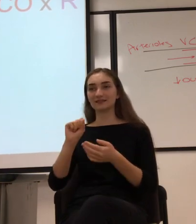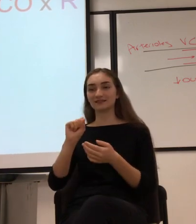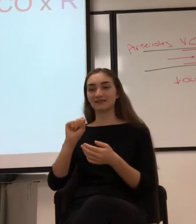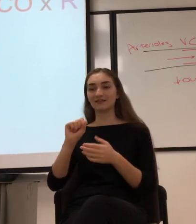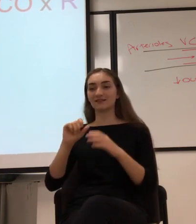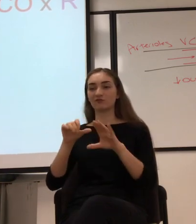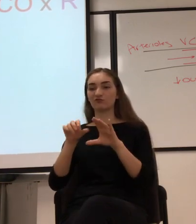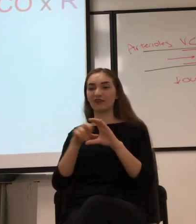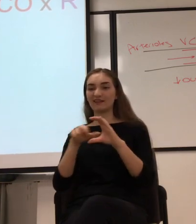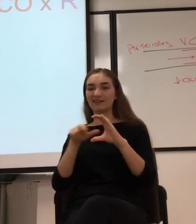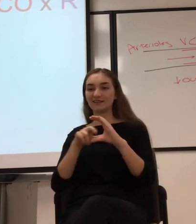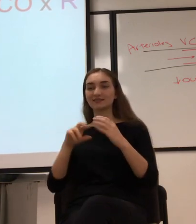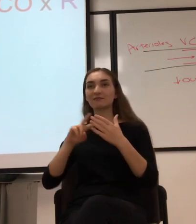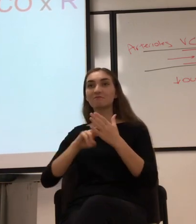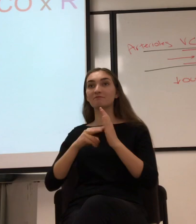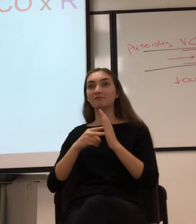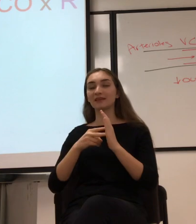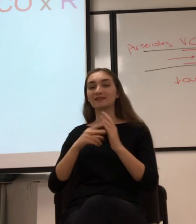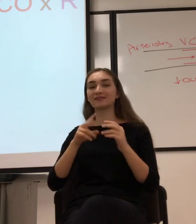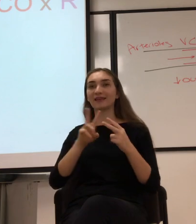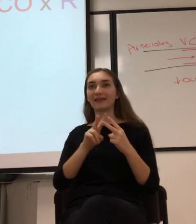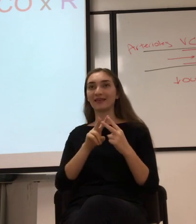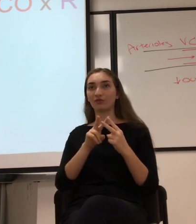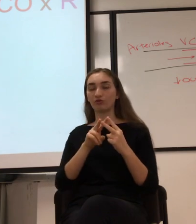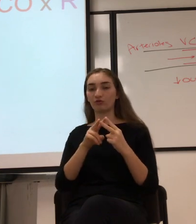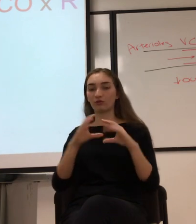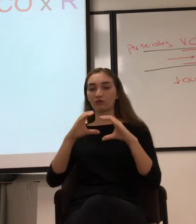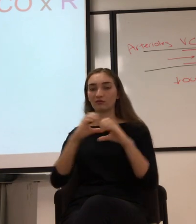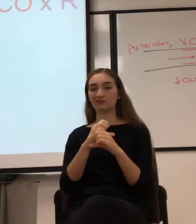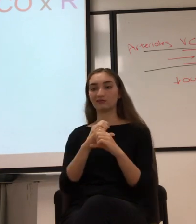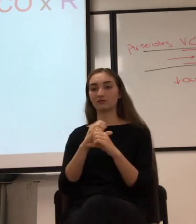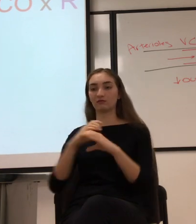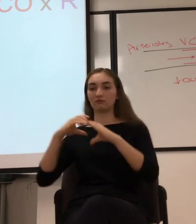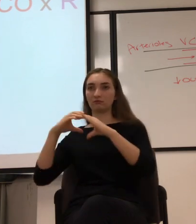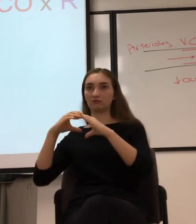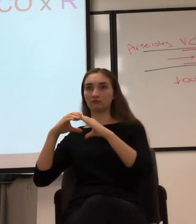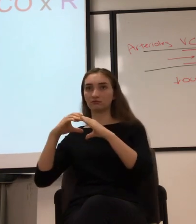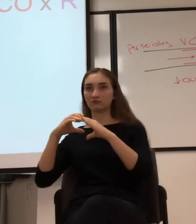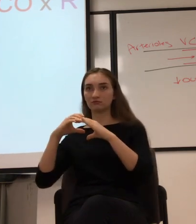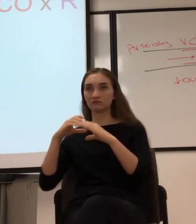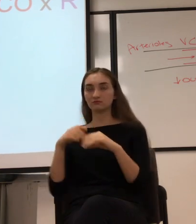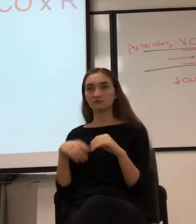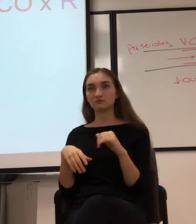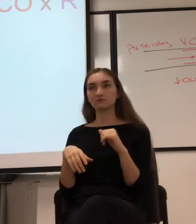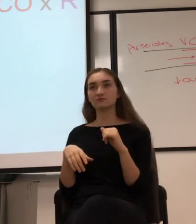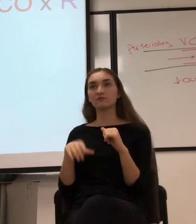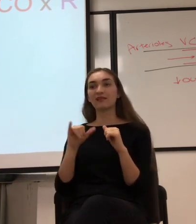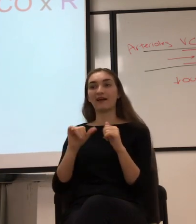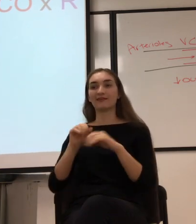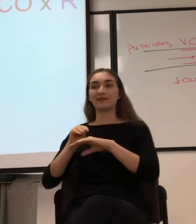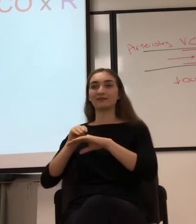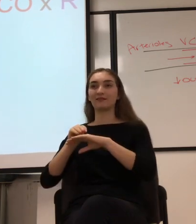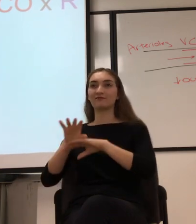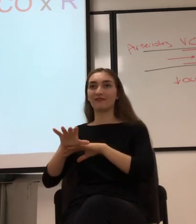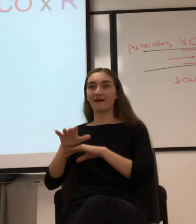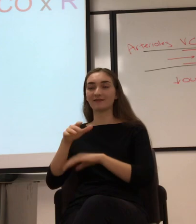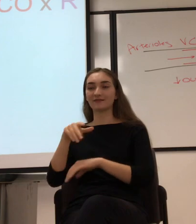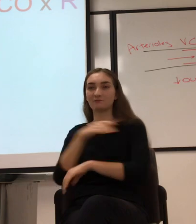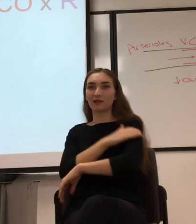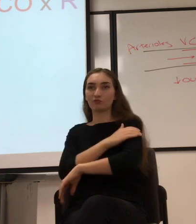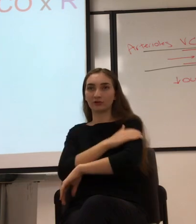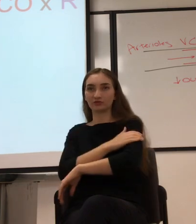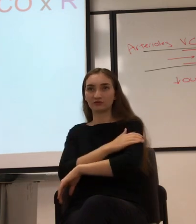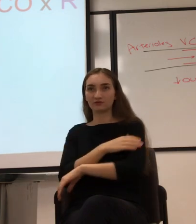vessel. And that can also alter blood pressure. So basically, number one and number two determine number